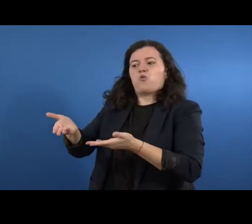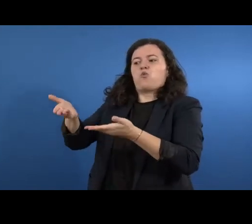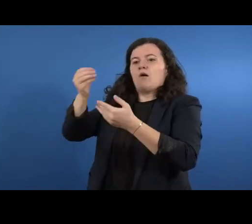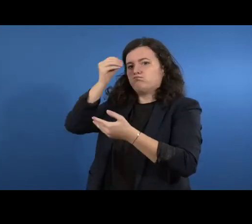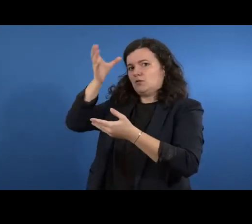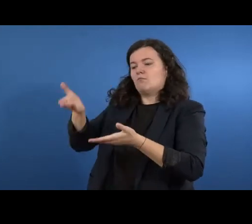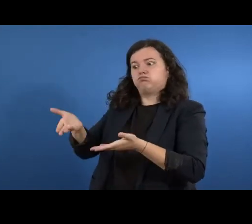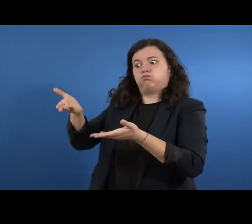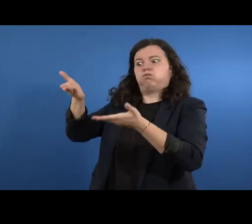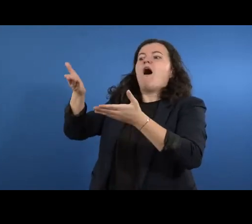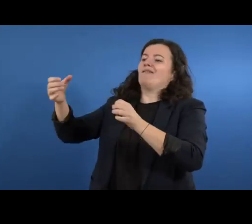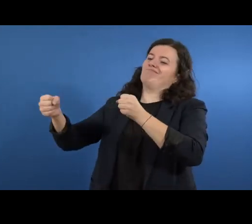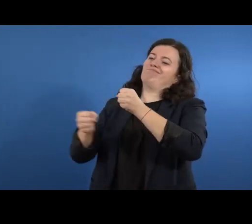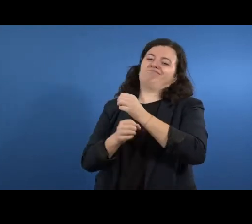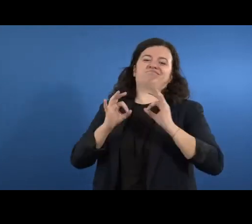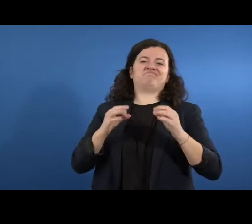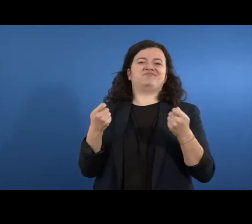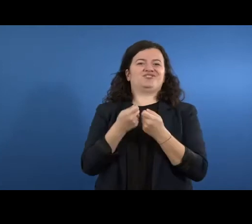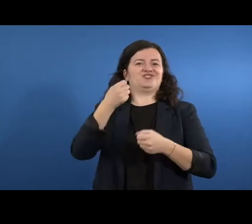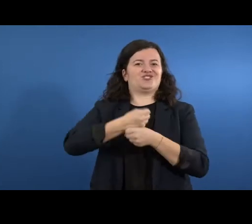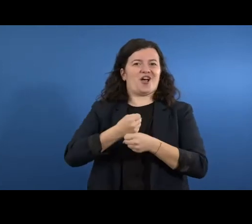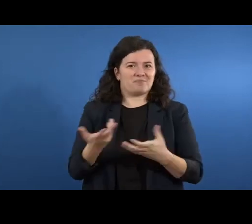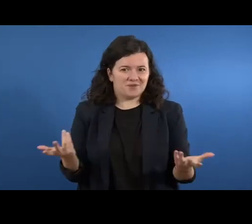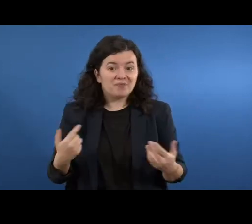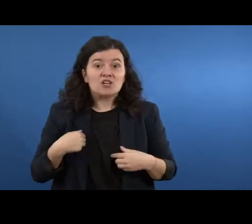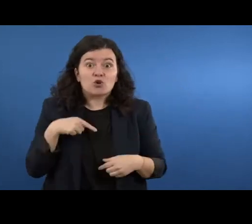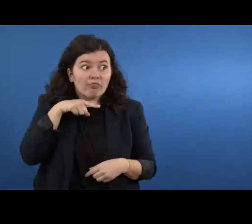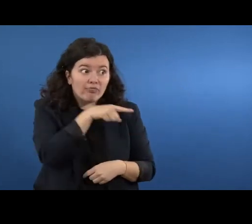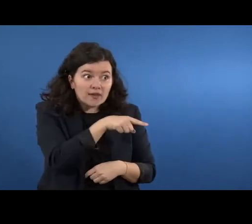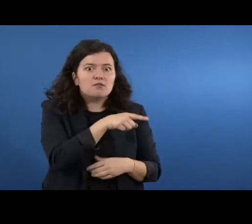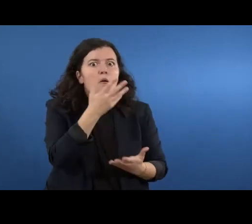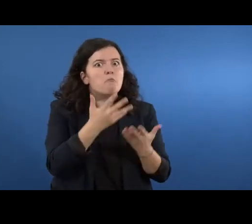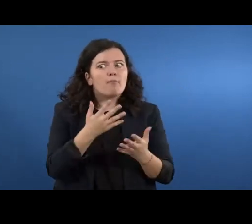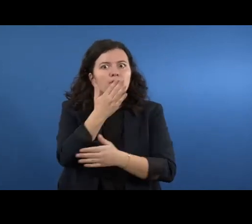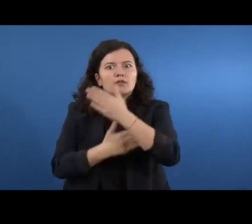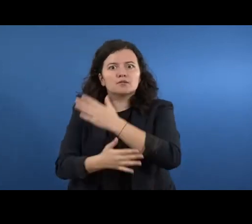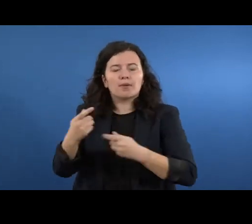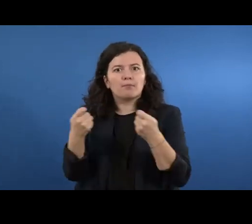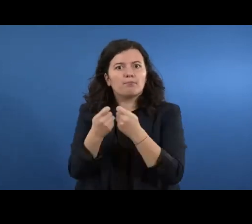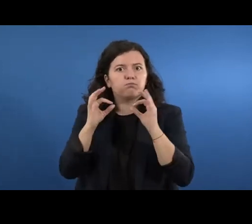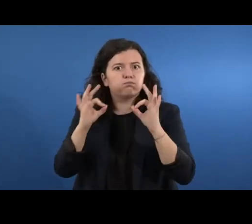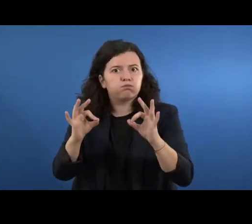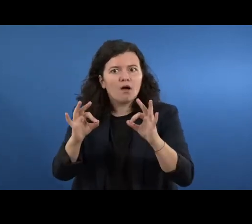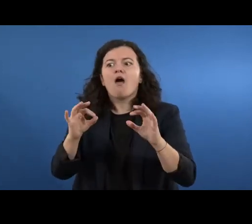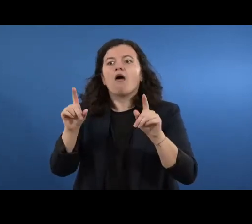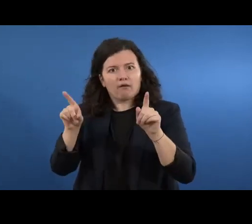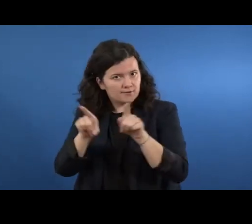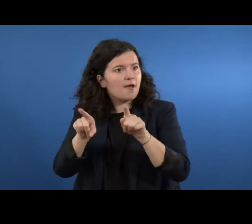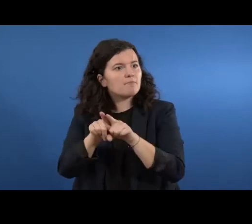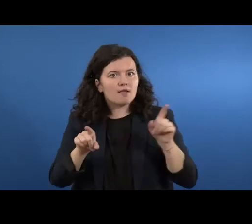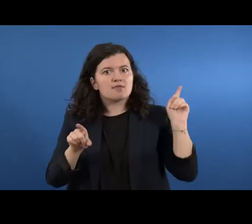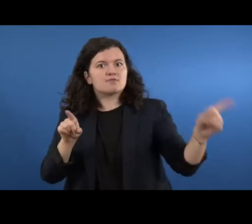see that there's an opportunity to be able to mainstream disability inclusion conversations into these types of programs. But another way to